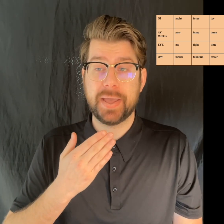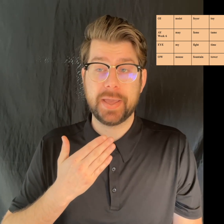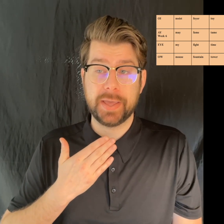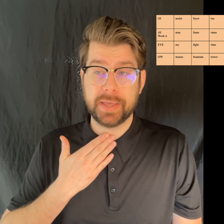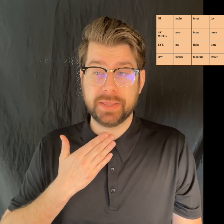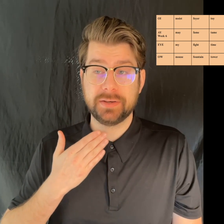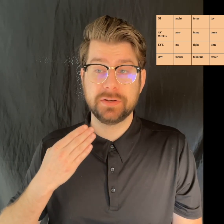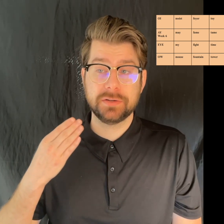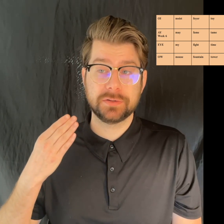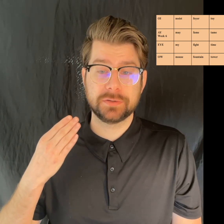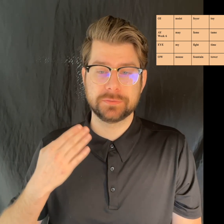bane,